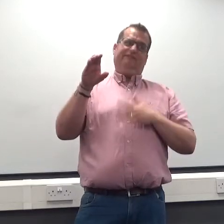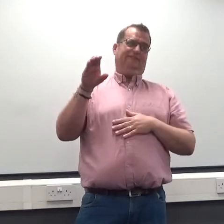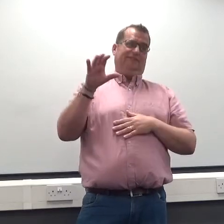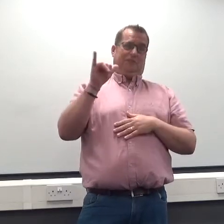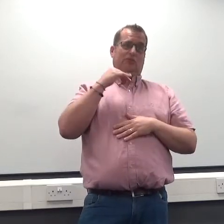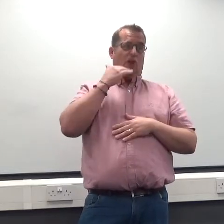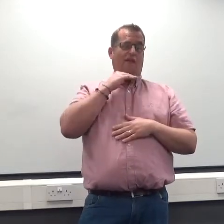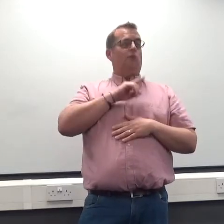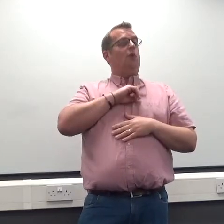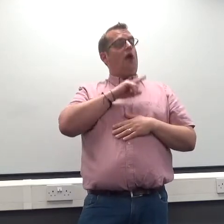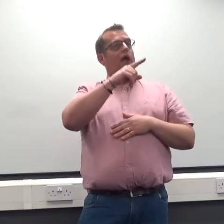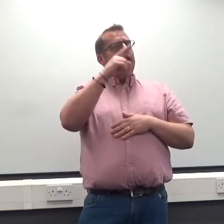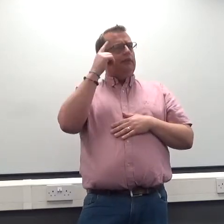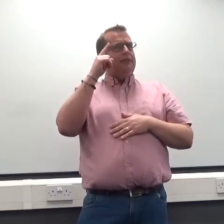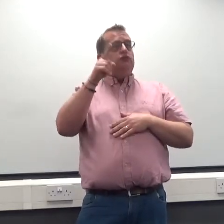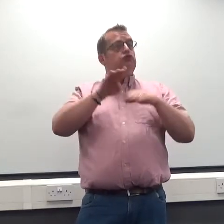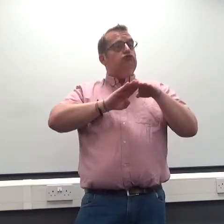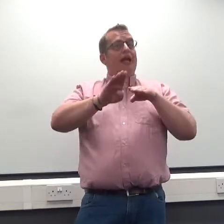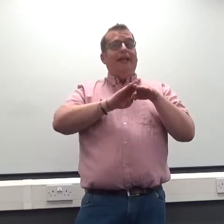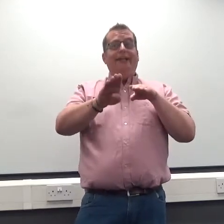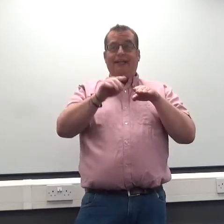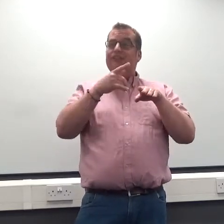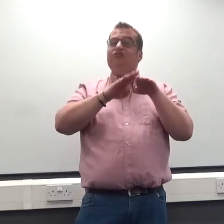full-time interpreters. But it's actually, you might think that's a lot of money, but it's actually not enough.